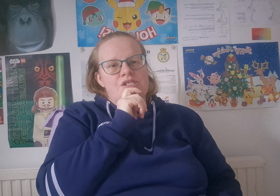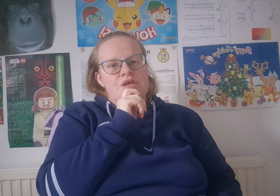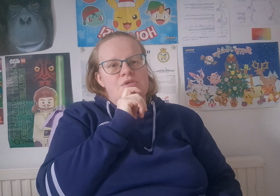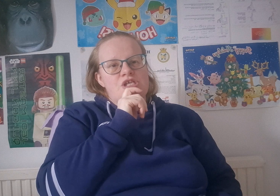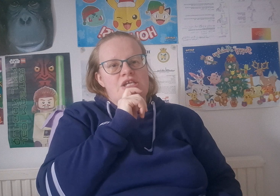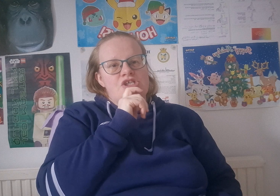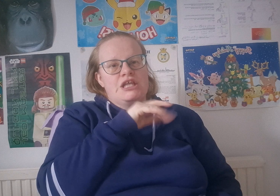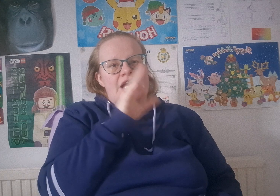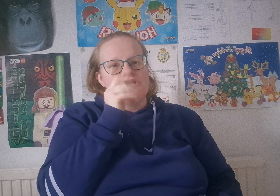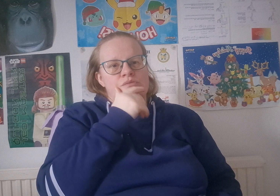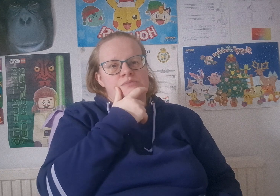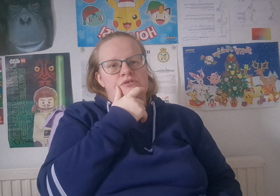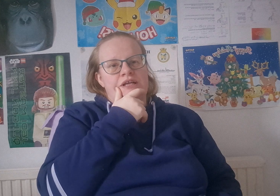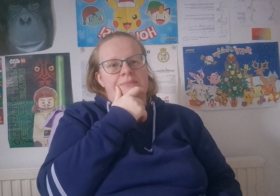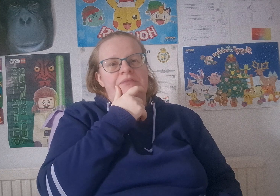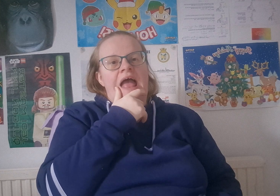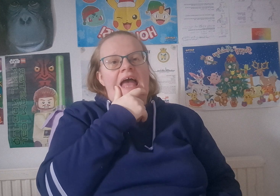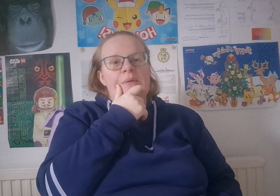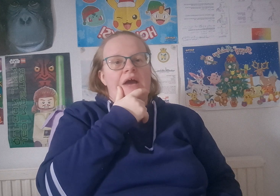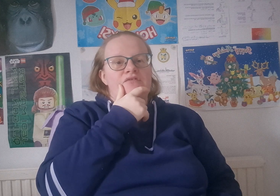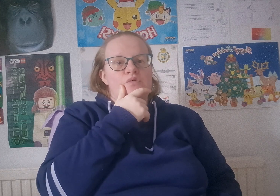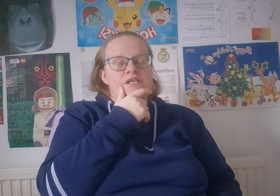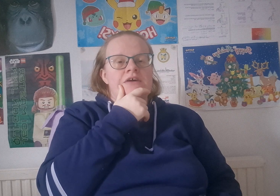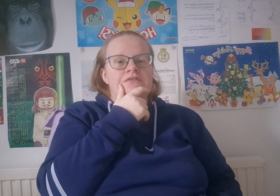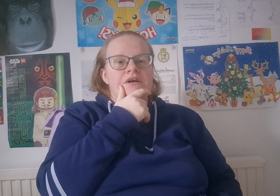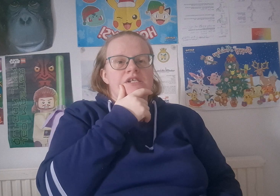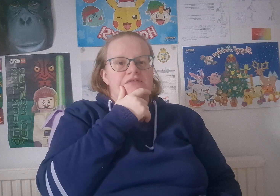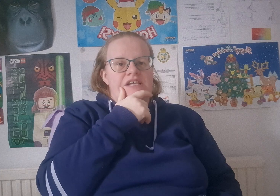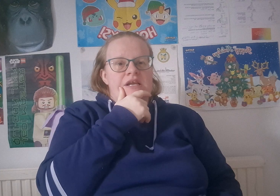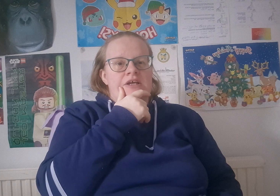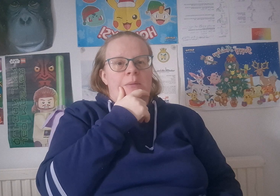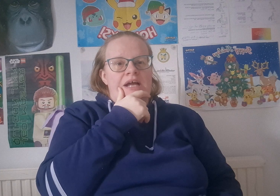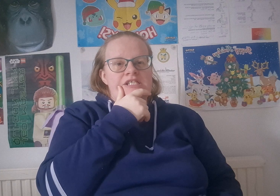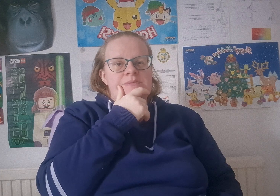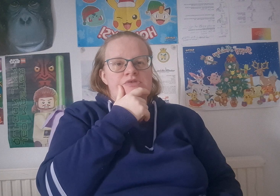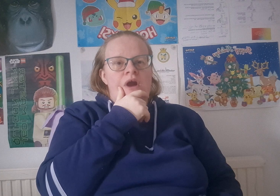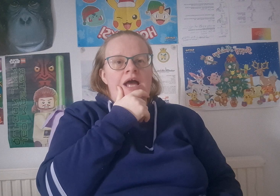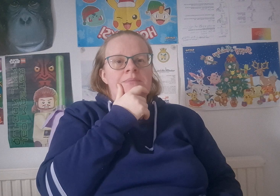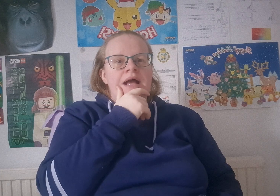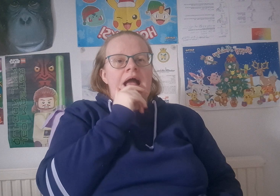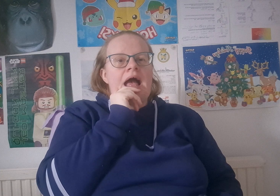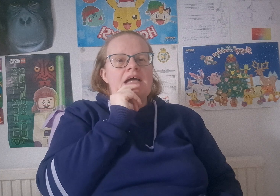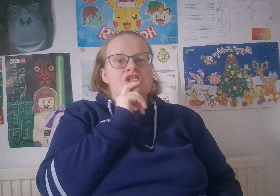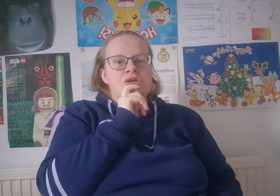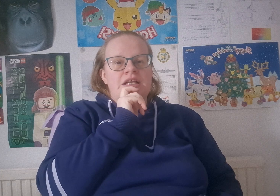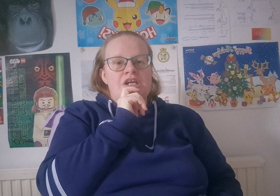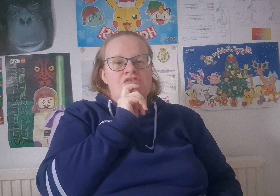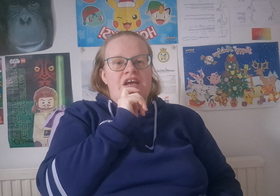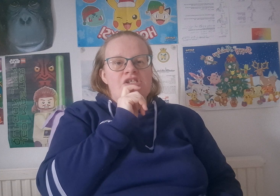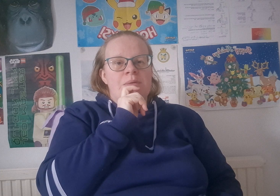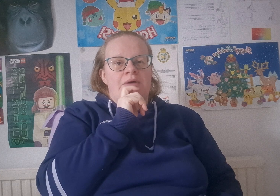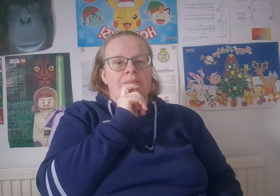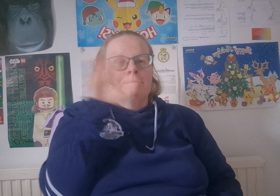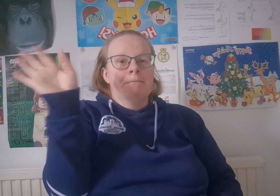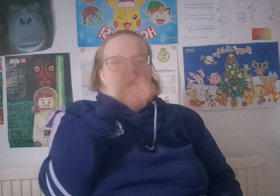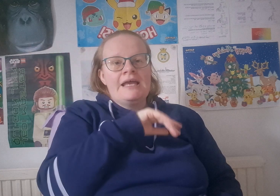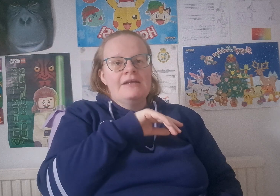so much nature. The kestrel was brilliant. Anyway, I've talked enough. Don't forget to like, comment and subscribe, and do click the notification bell. Bye.